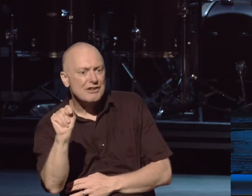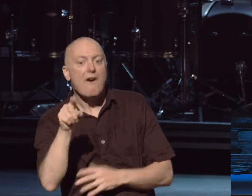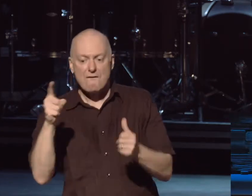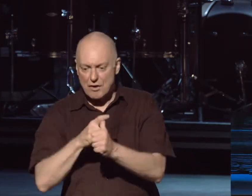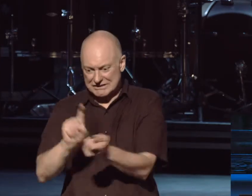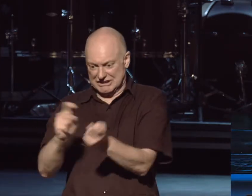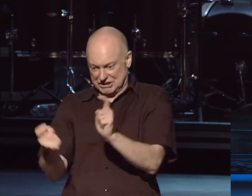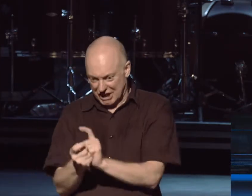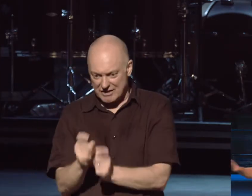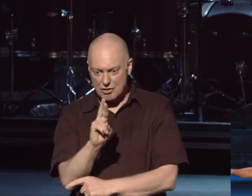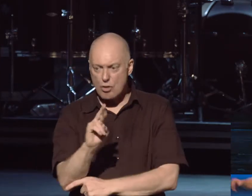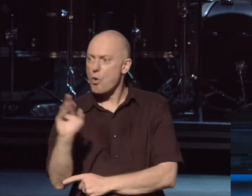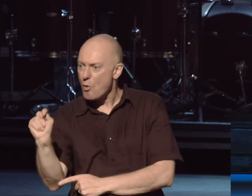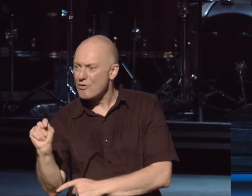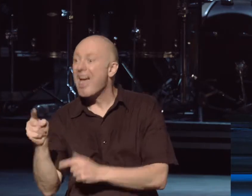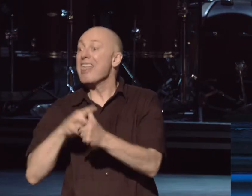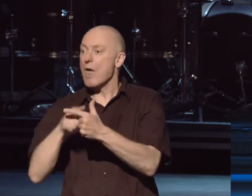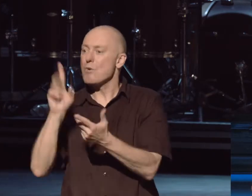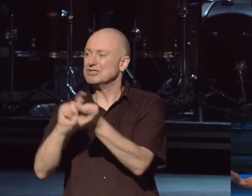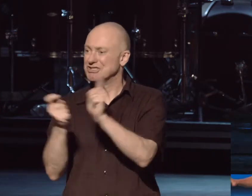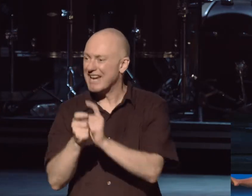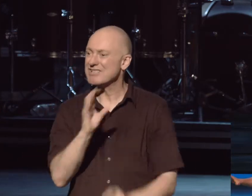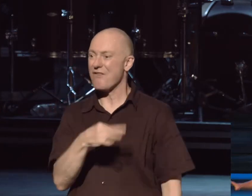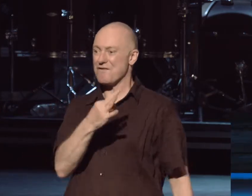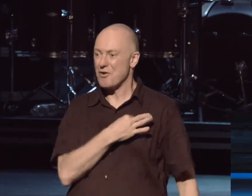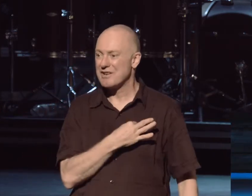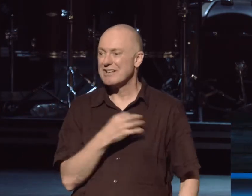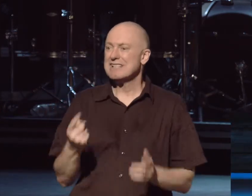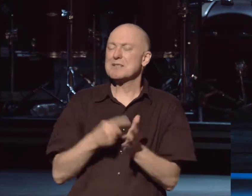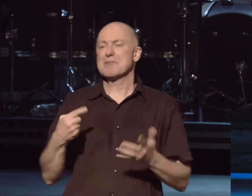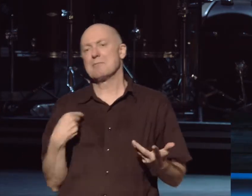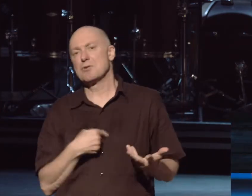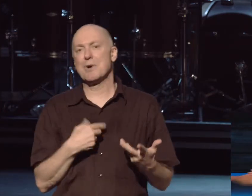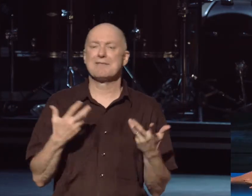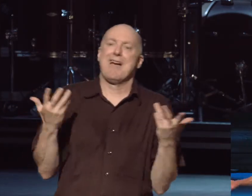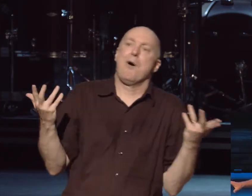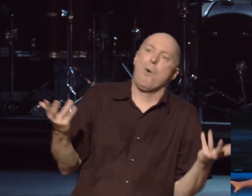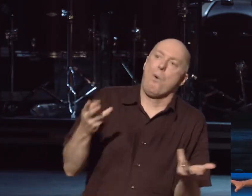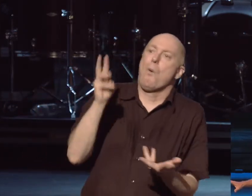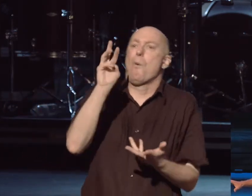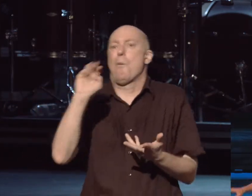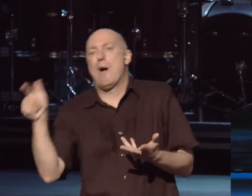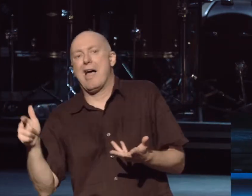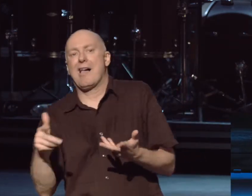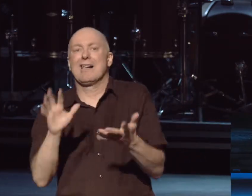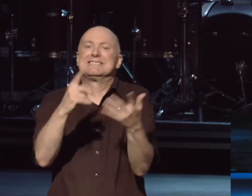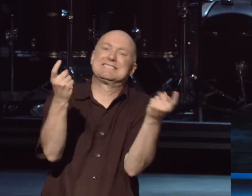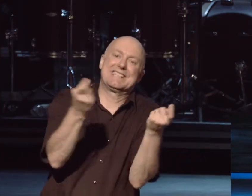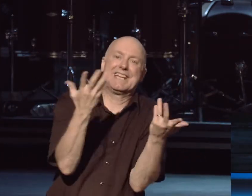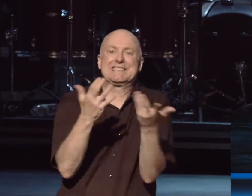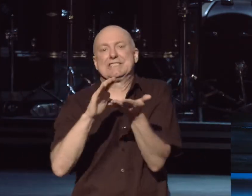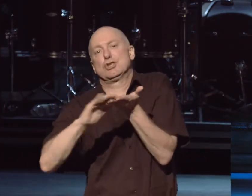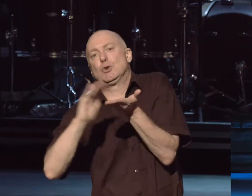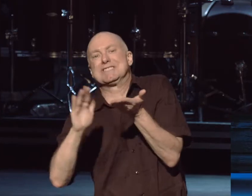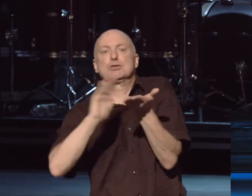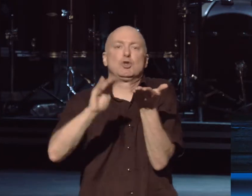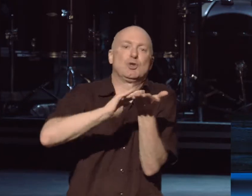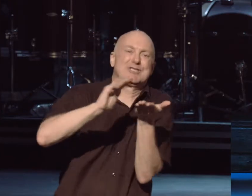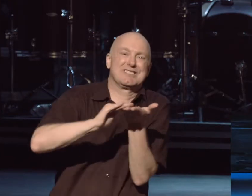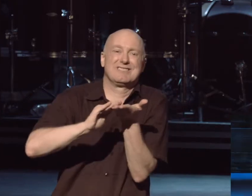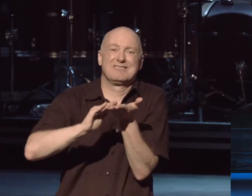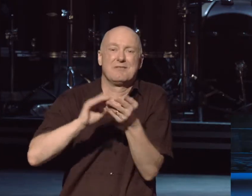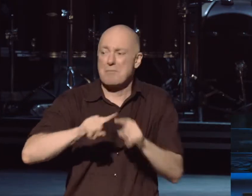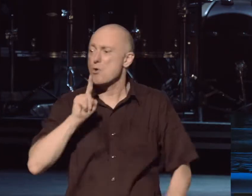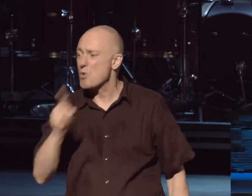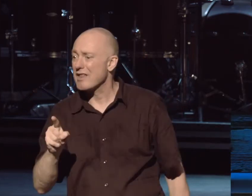change the fruit. And we blame others. We rationalize our situations. We try to call it something what it isn't. We make all these excuses up.